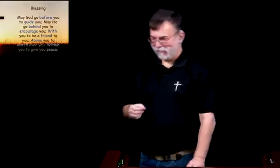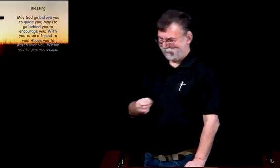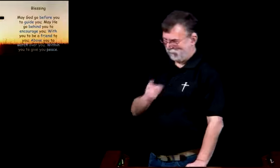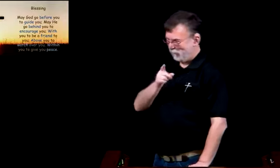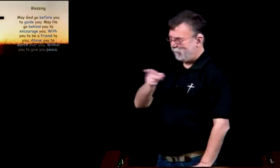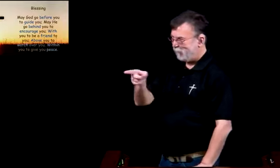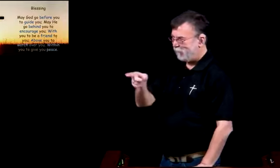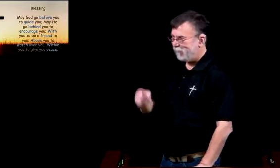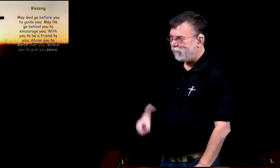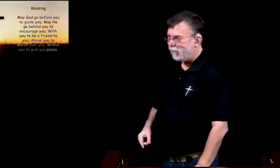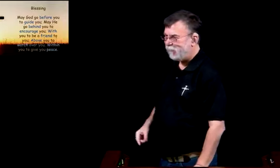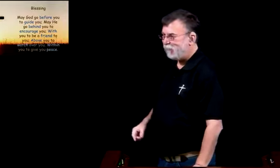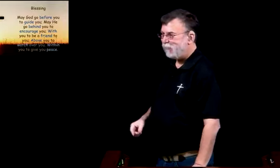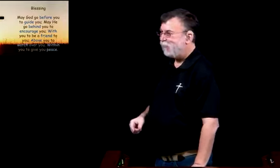and a blessing.